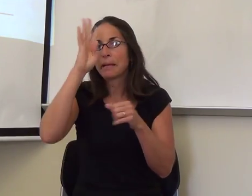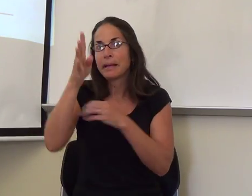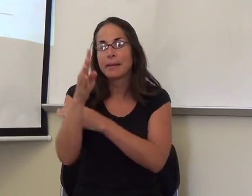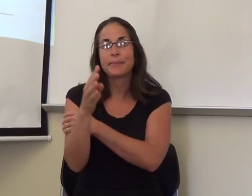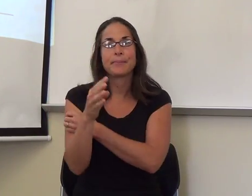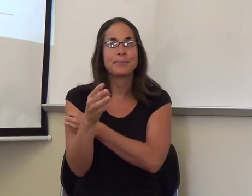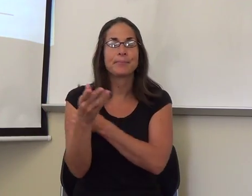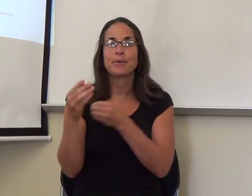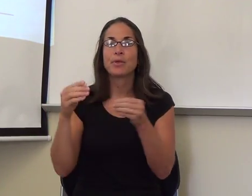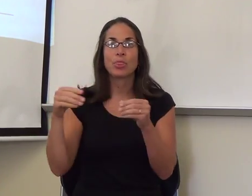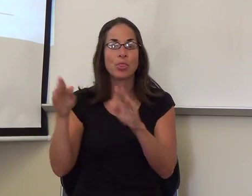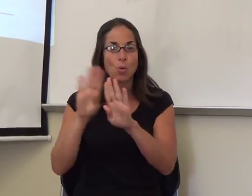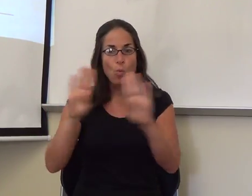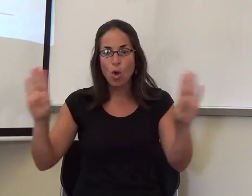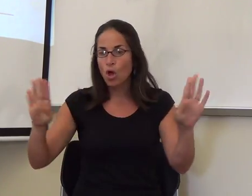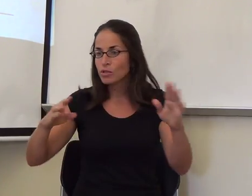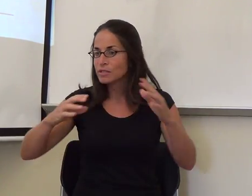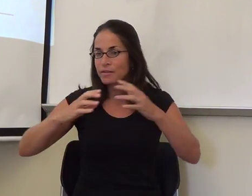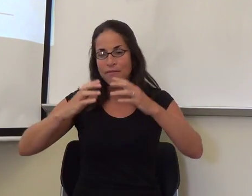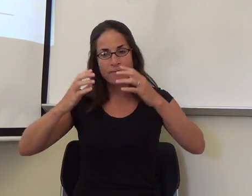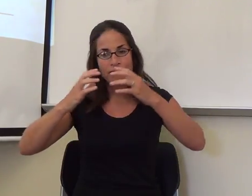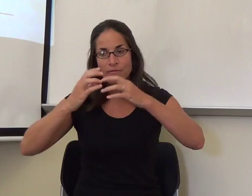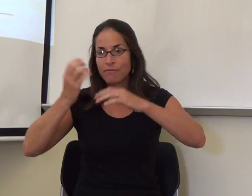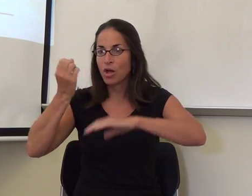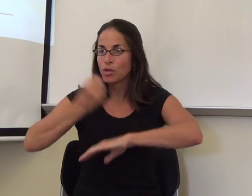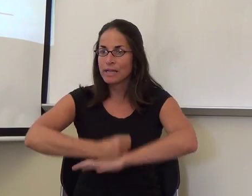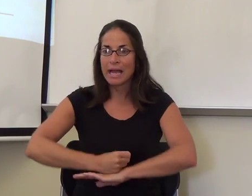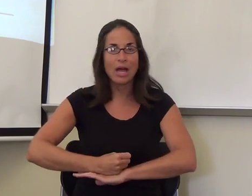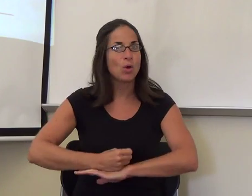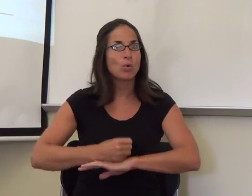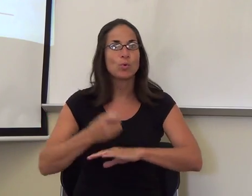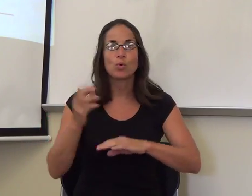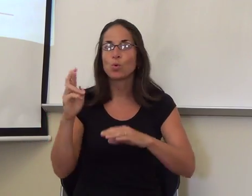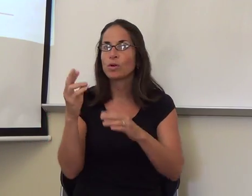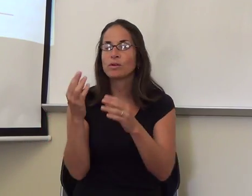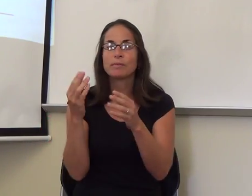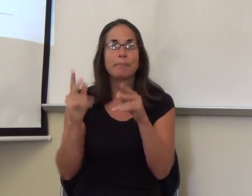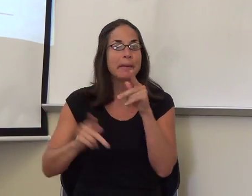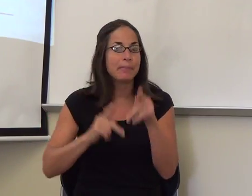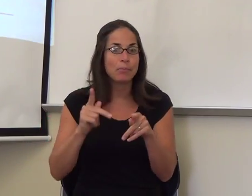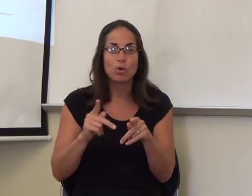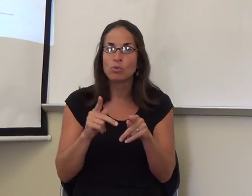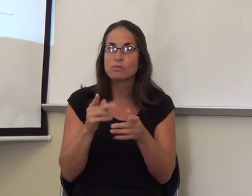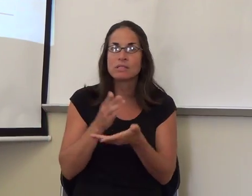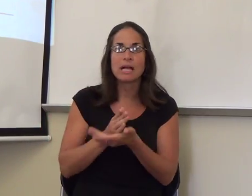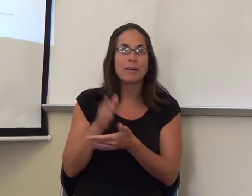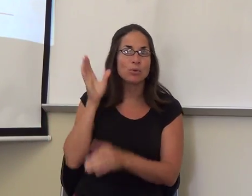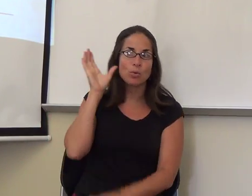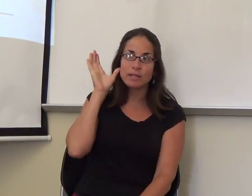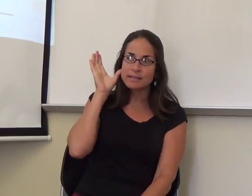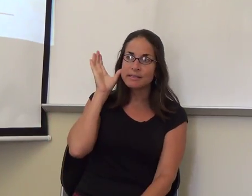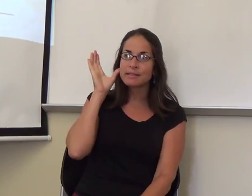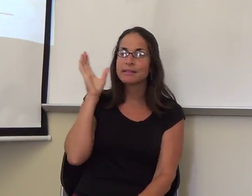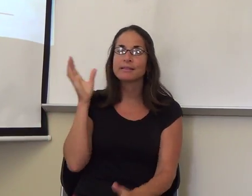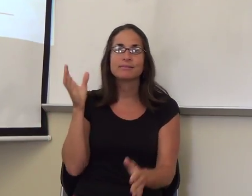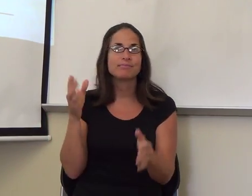the walls fall down. Her voice carries in the back of the room. People stop to listen. What did you put?